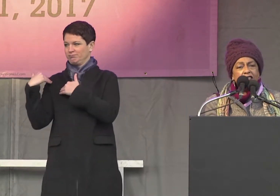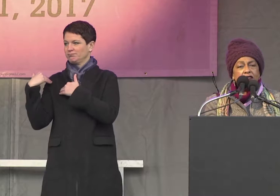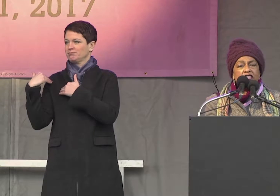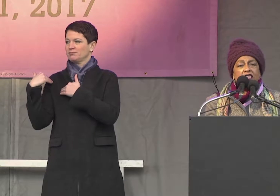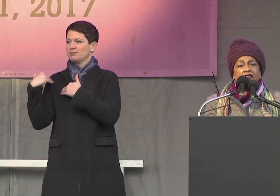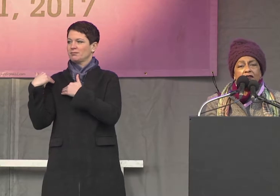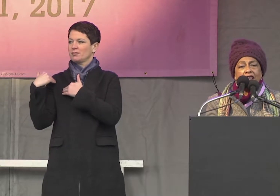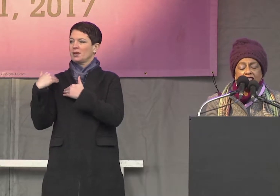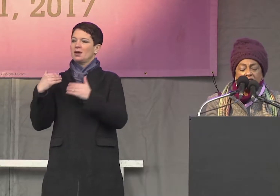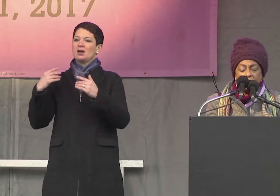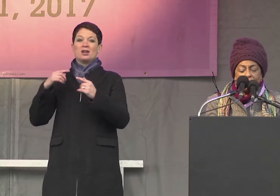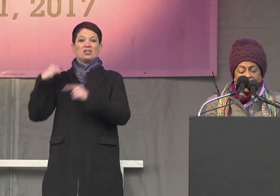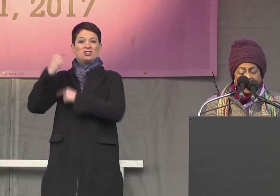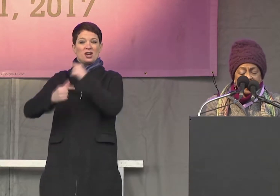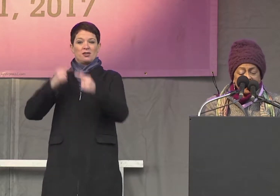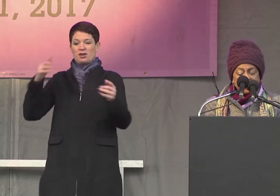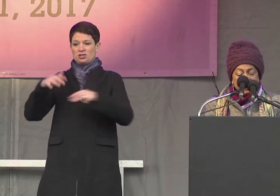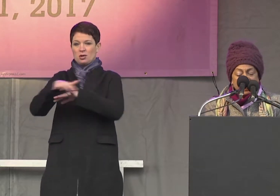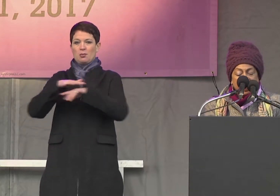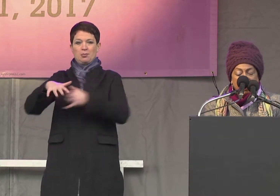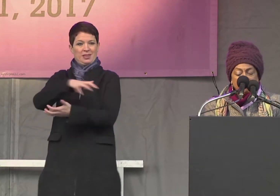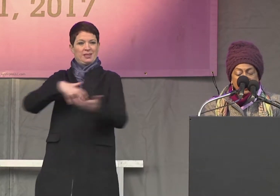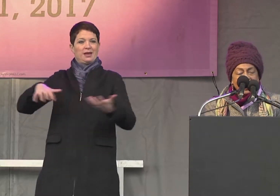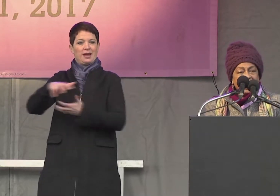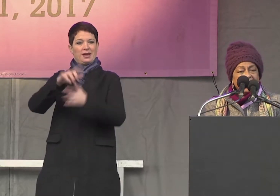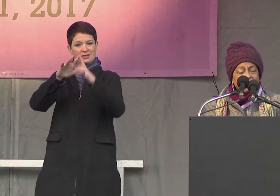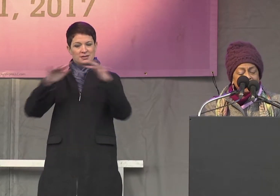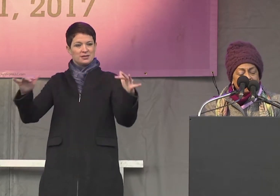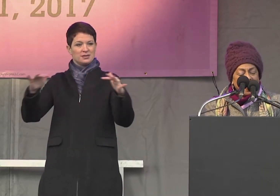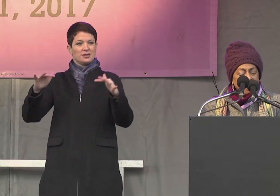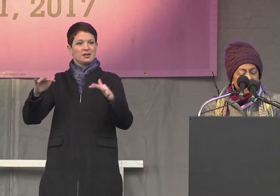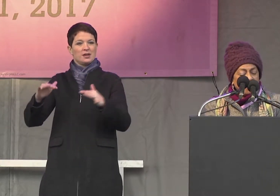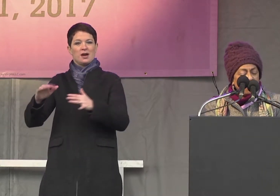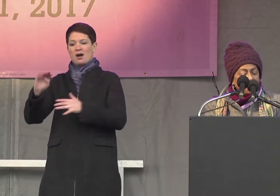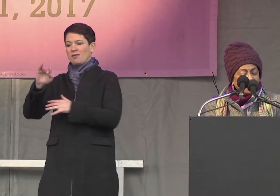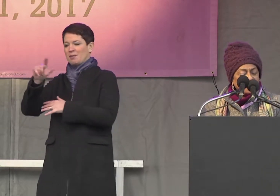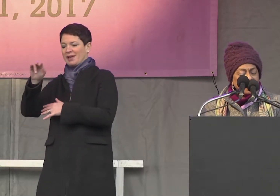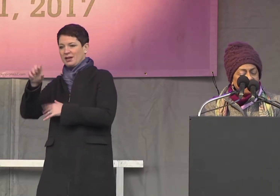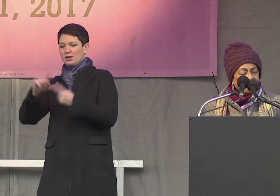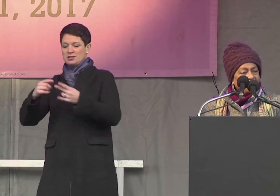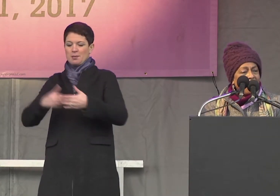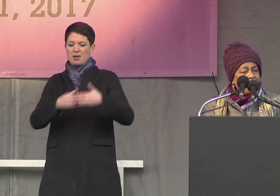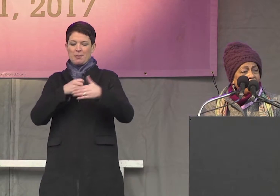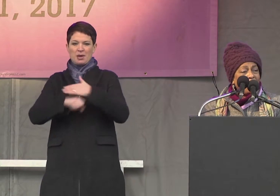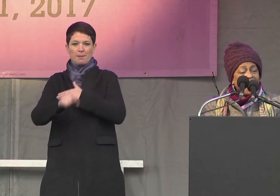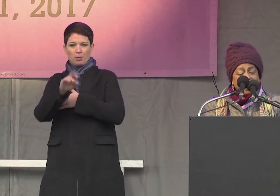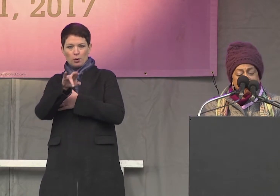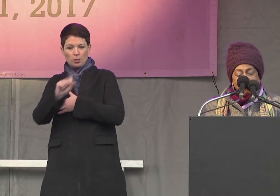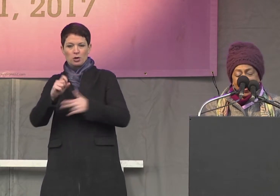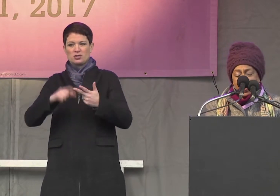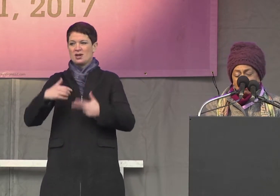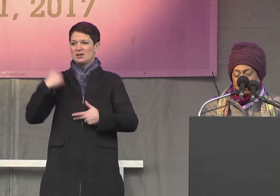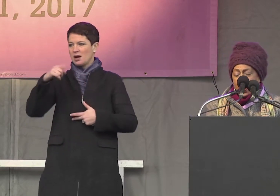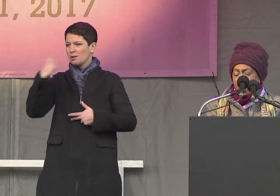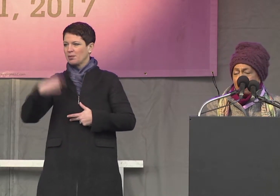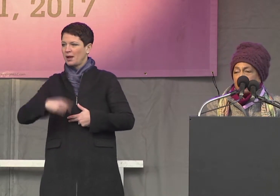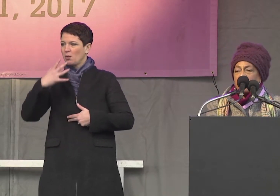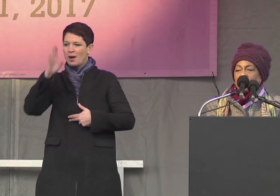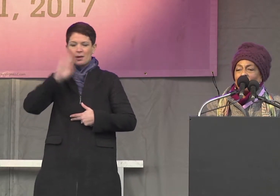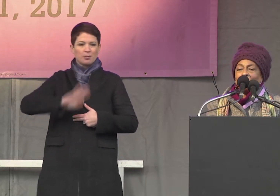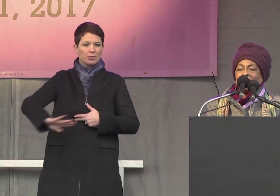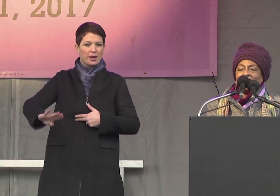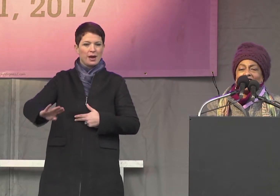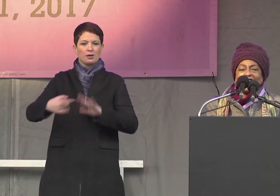An intergenerational blend of millennials, baby boomers, seniors, young, black, white,